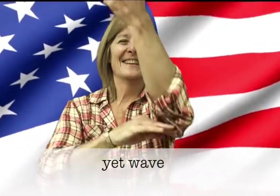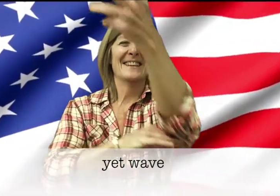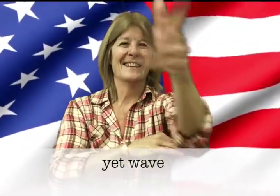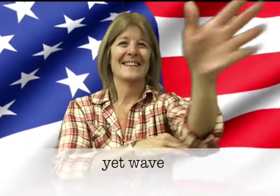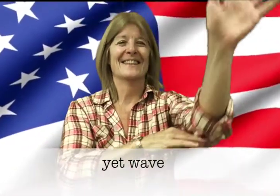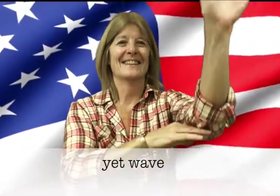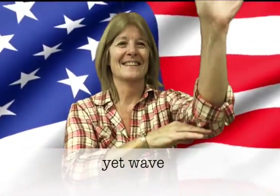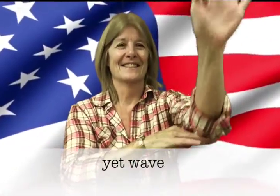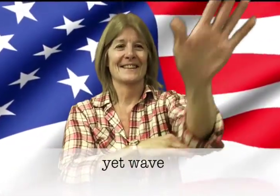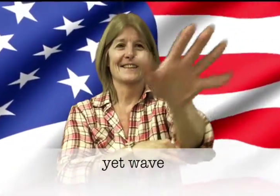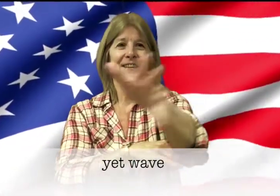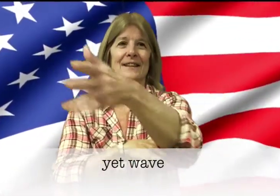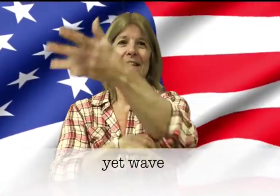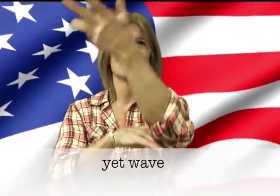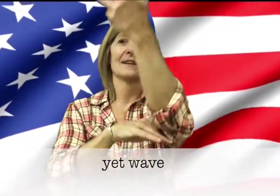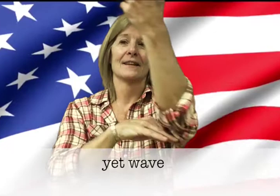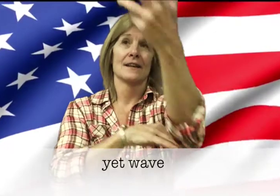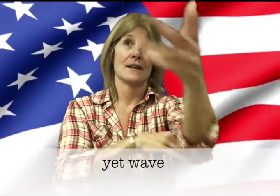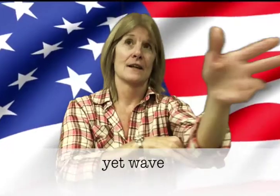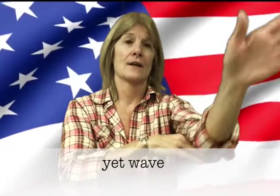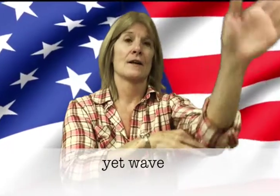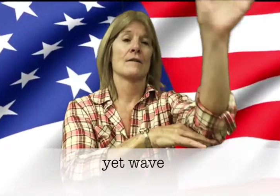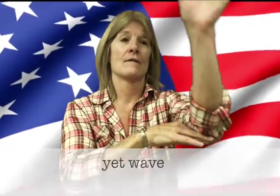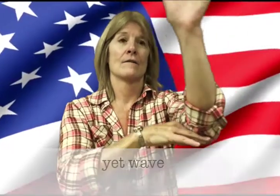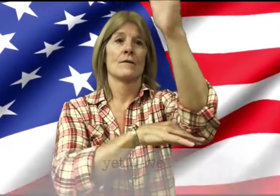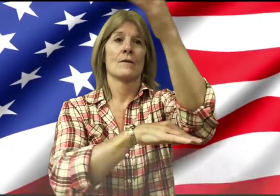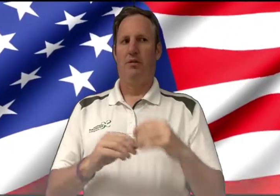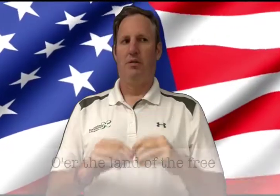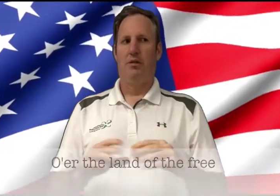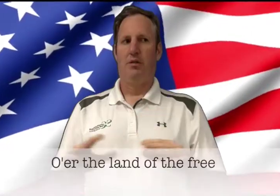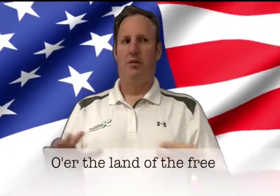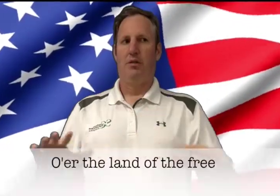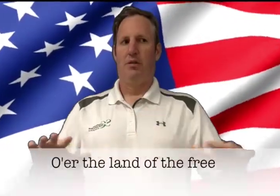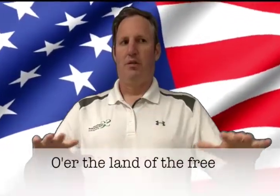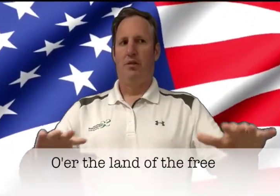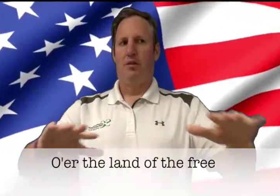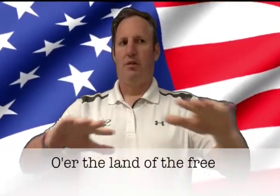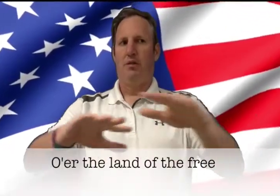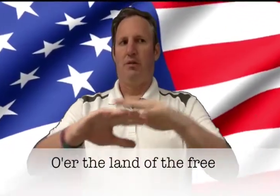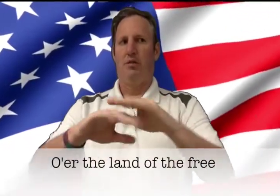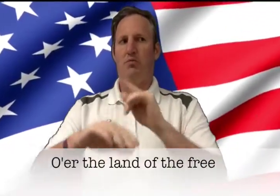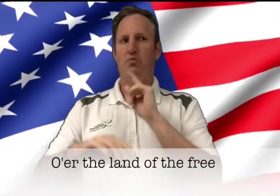so proudly the